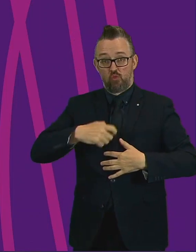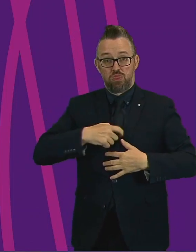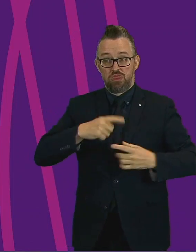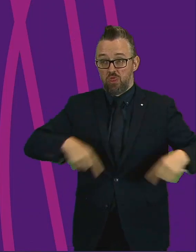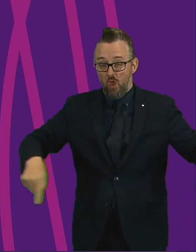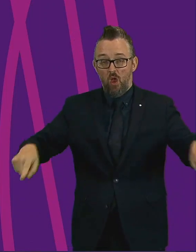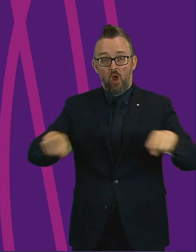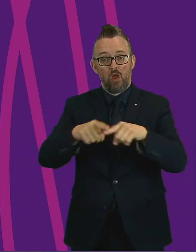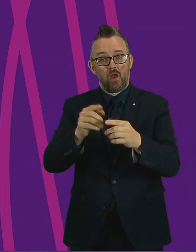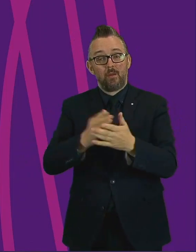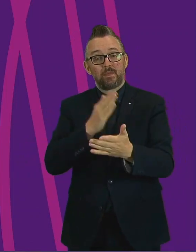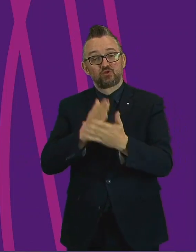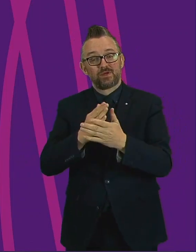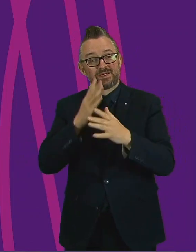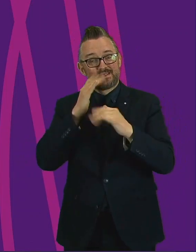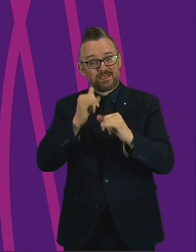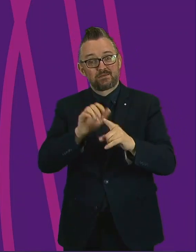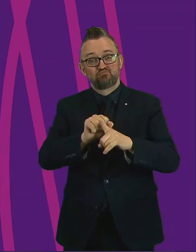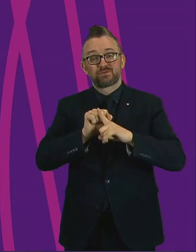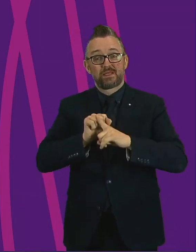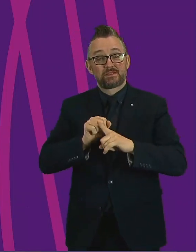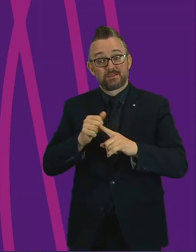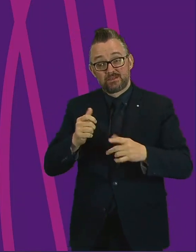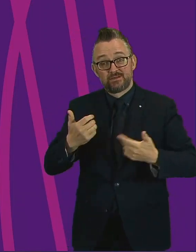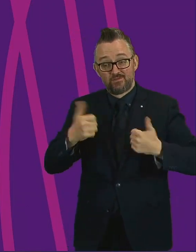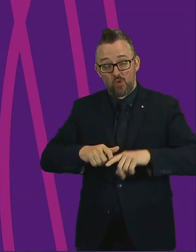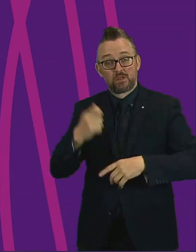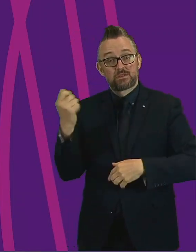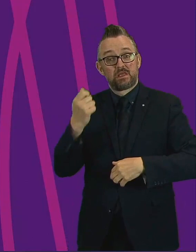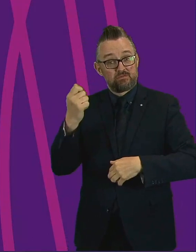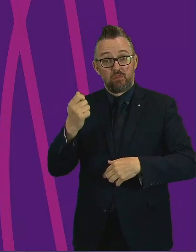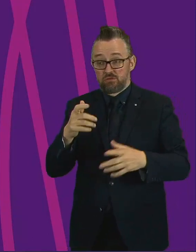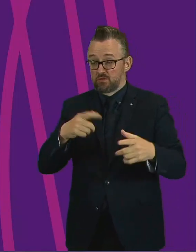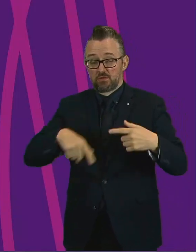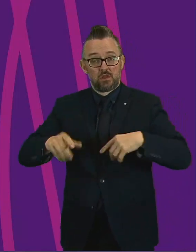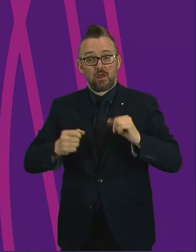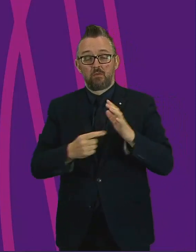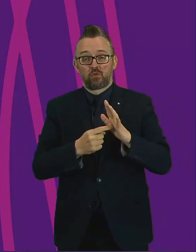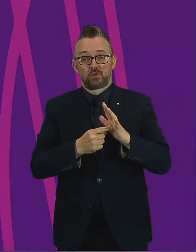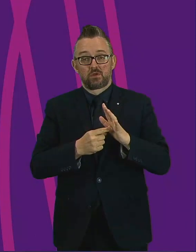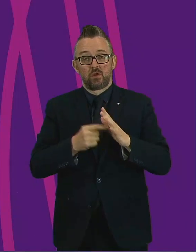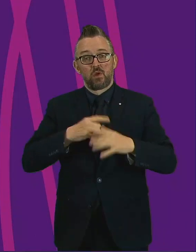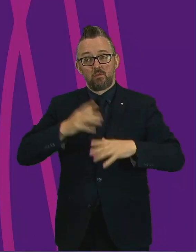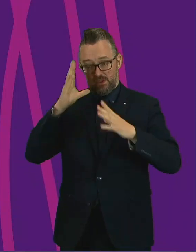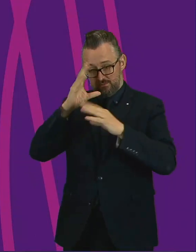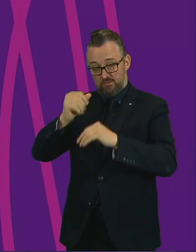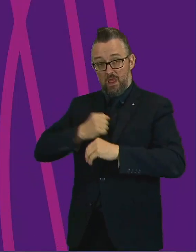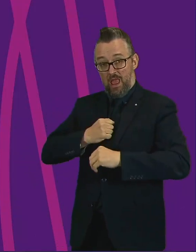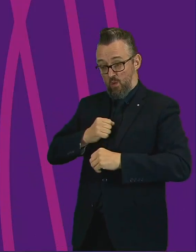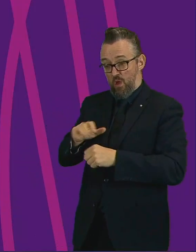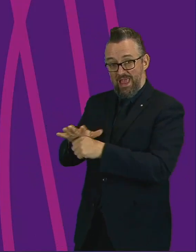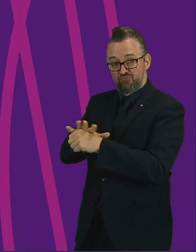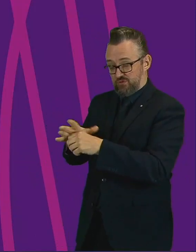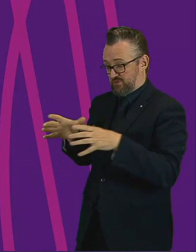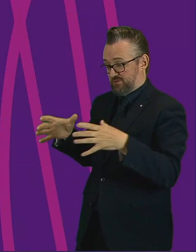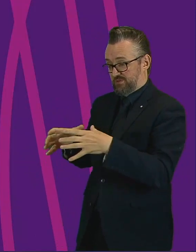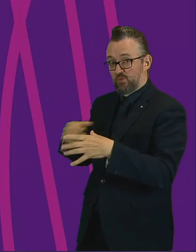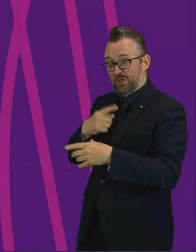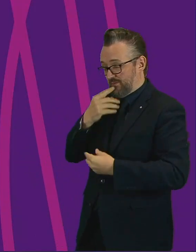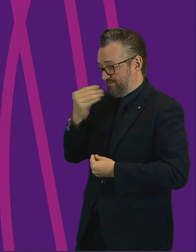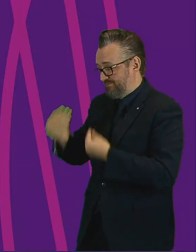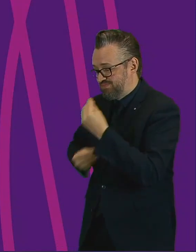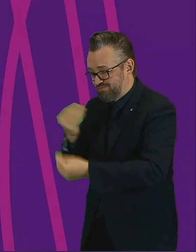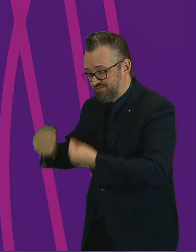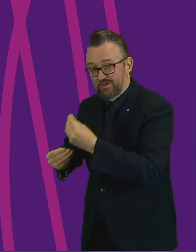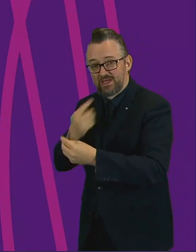Test and Protect actually succeeds. And that involves all of us making sure that to our own constituents, we are communicating the advice and encouraging